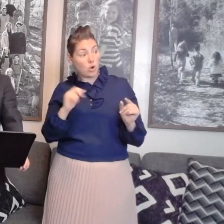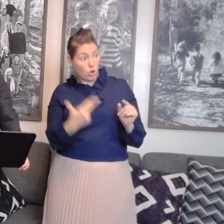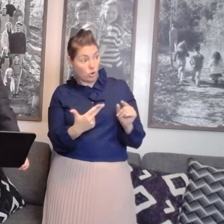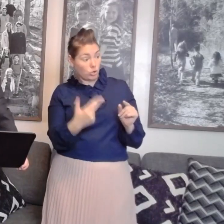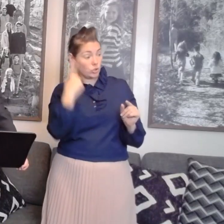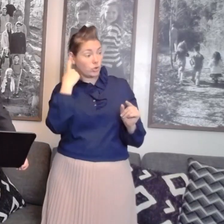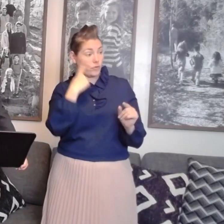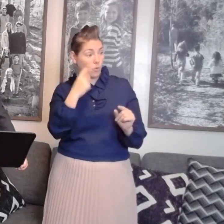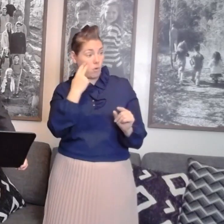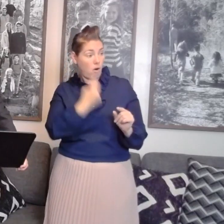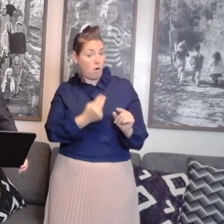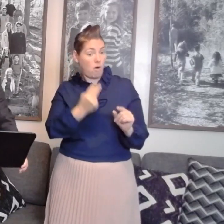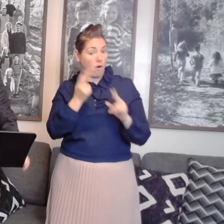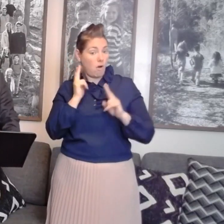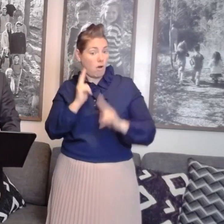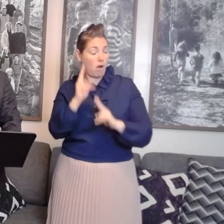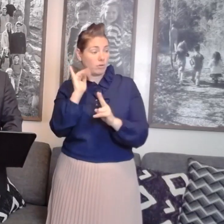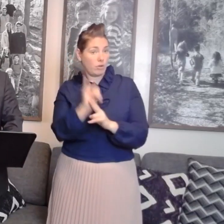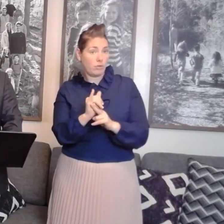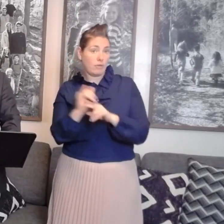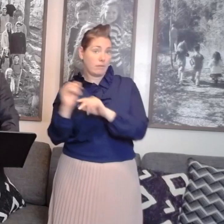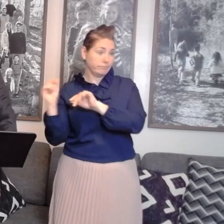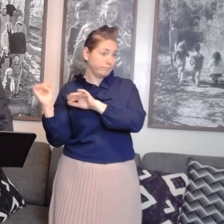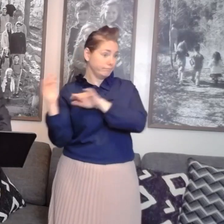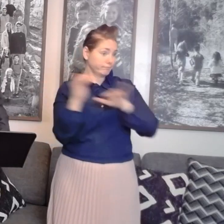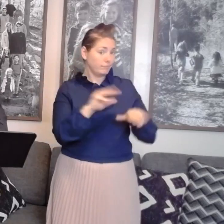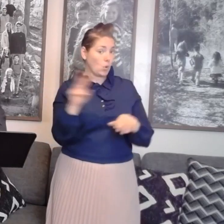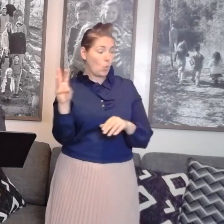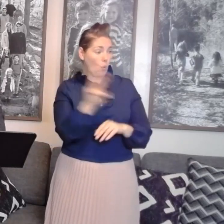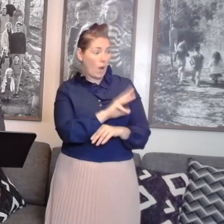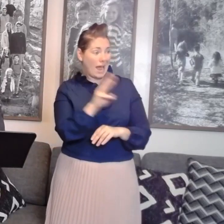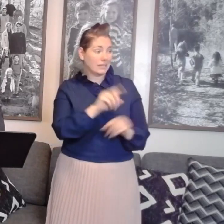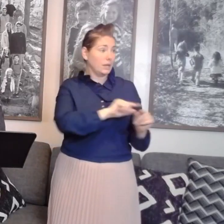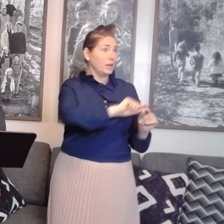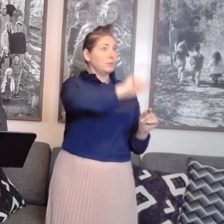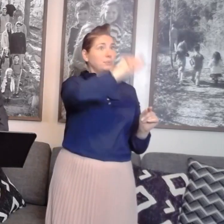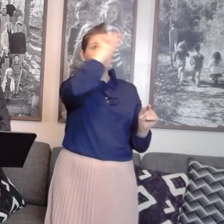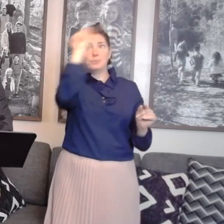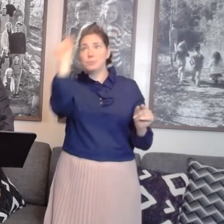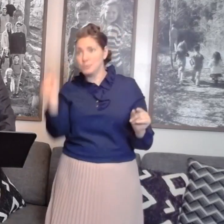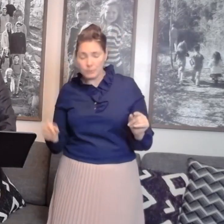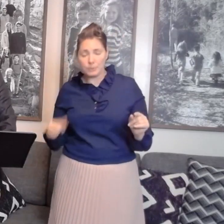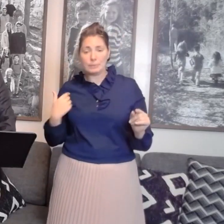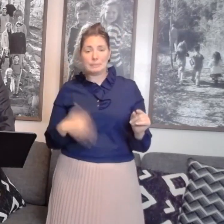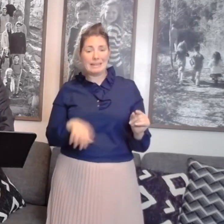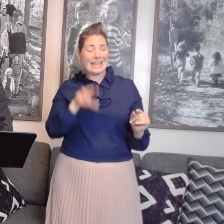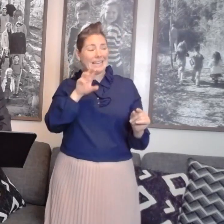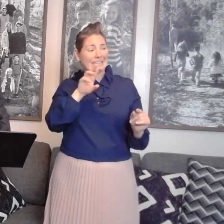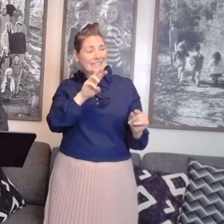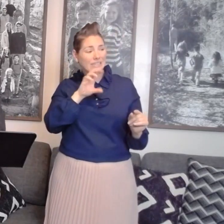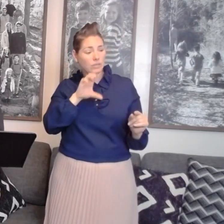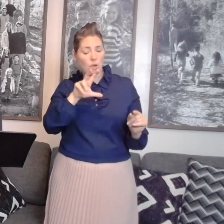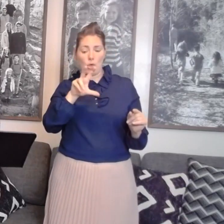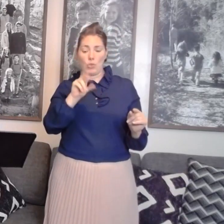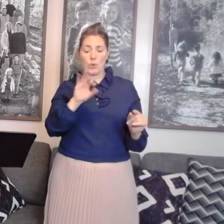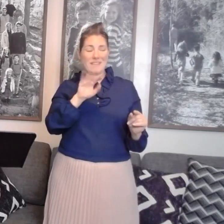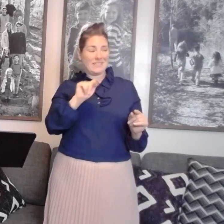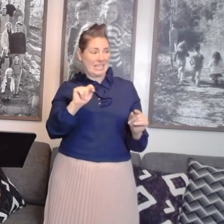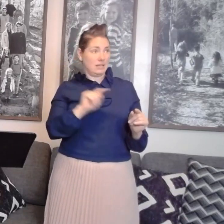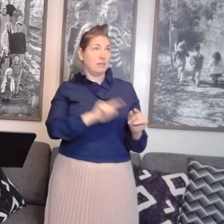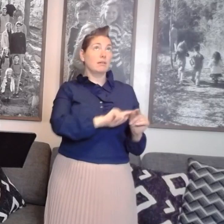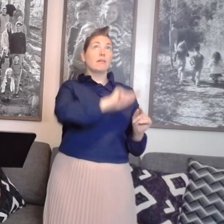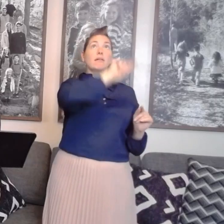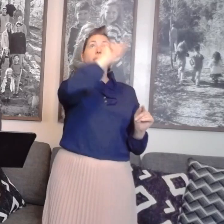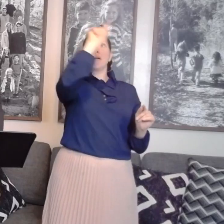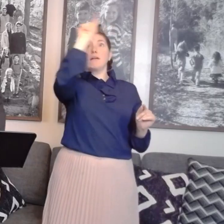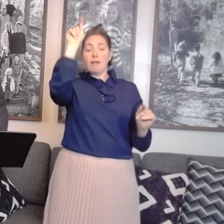United States during the 1800s, it towers 630 feet above the mighty